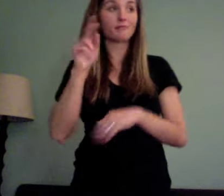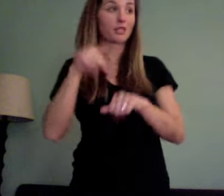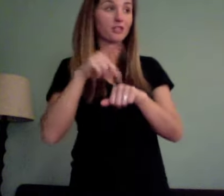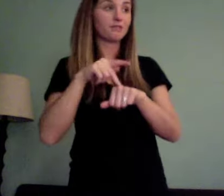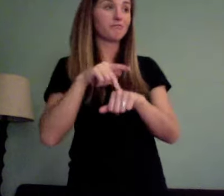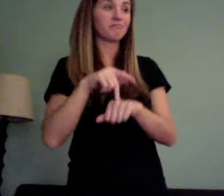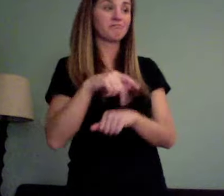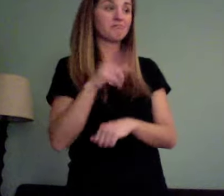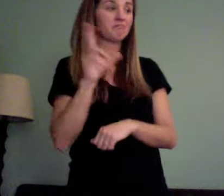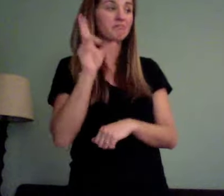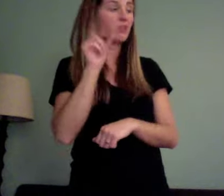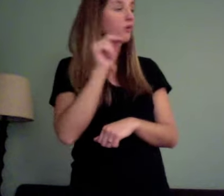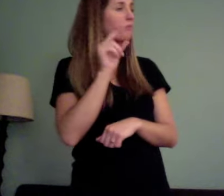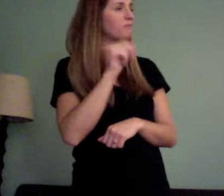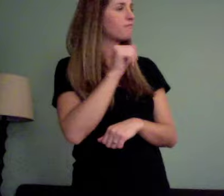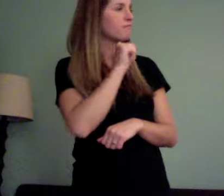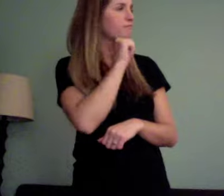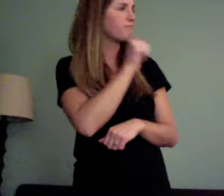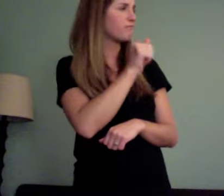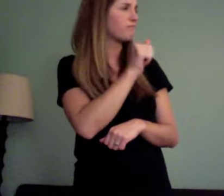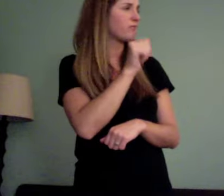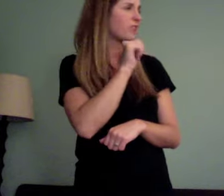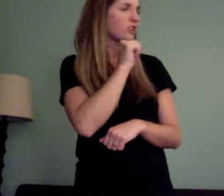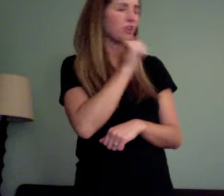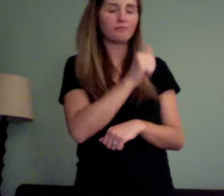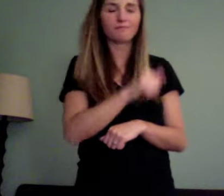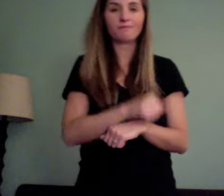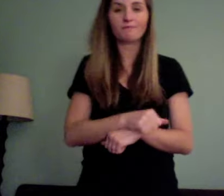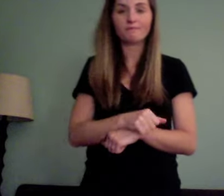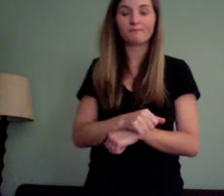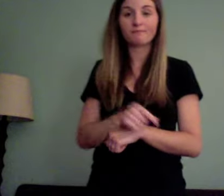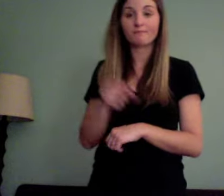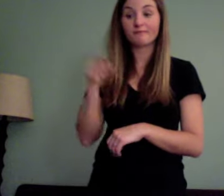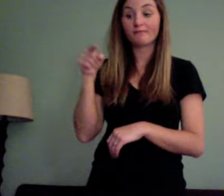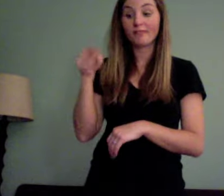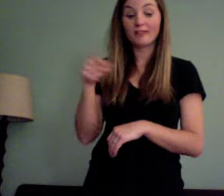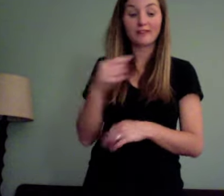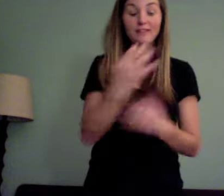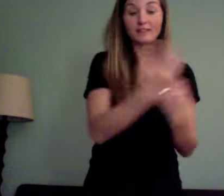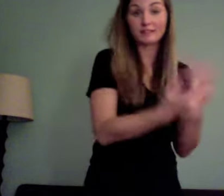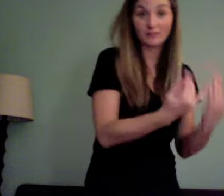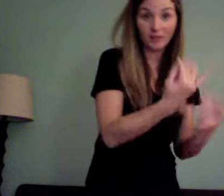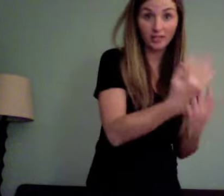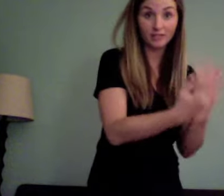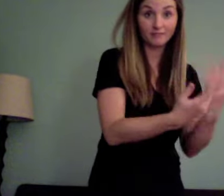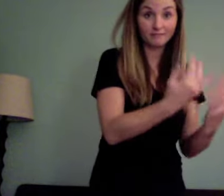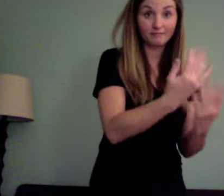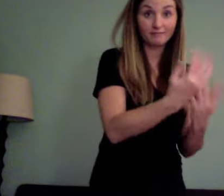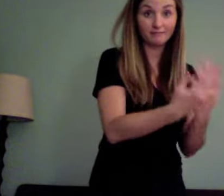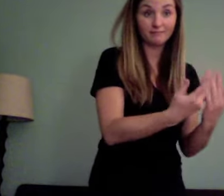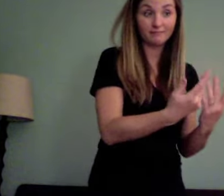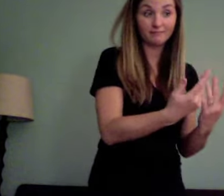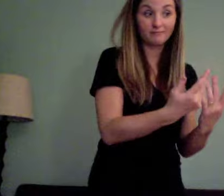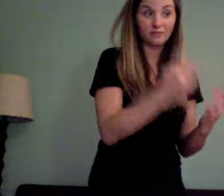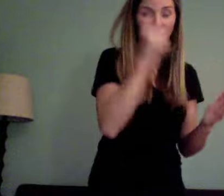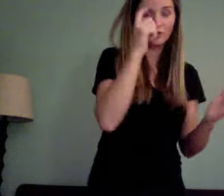This charcoal fire and this story in John 21 reminded of Peter, reminded Peter of the biggest